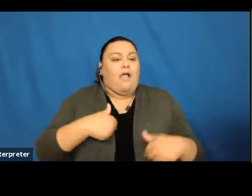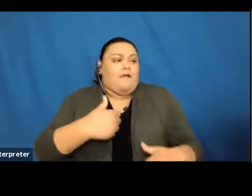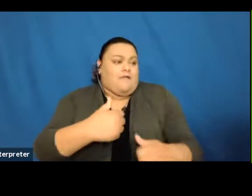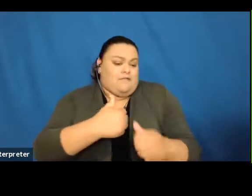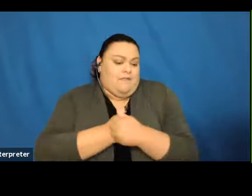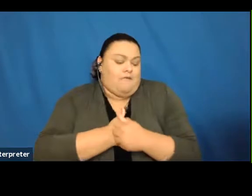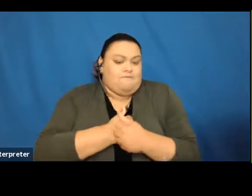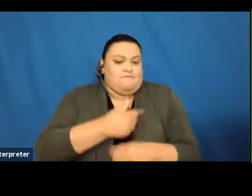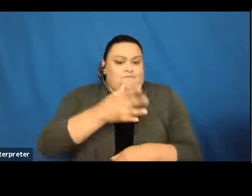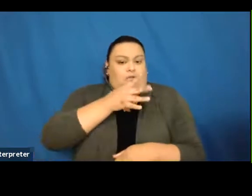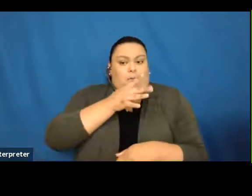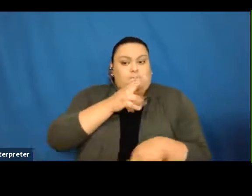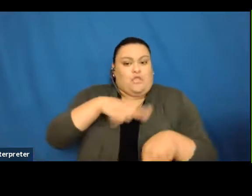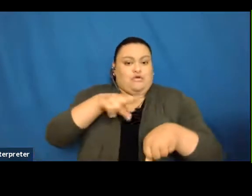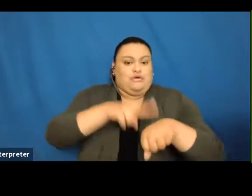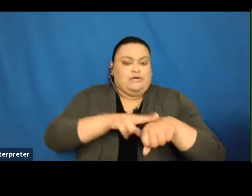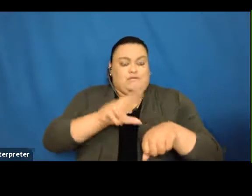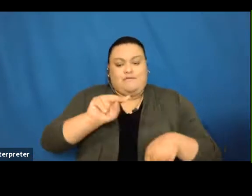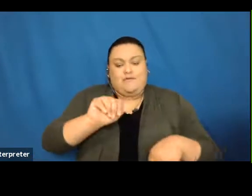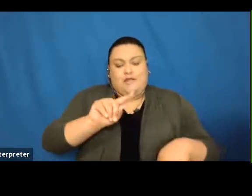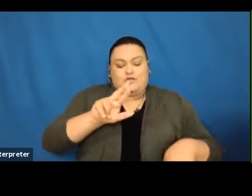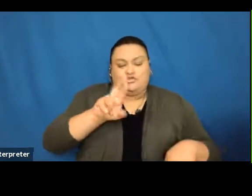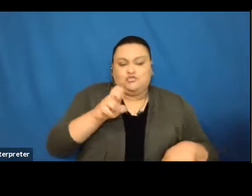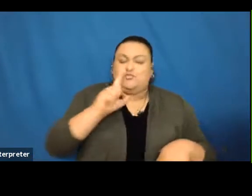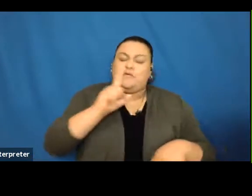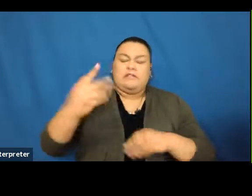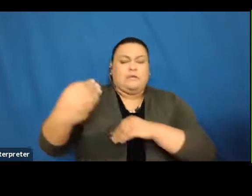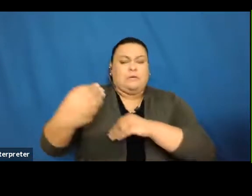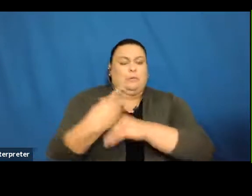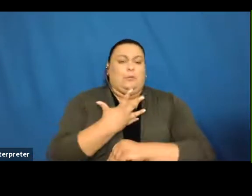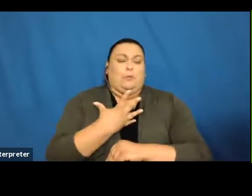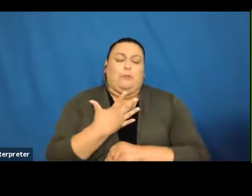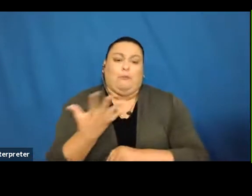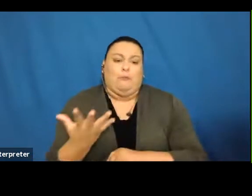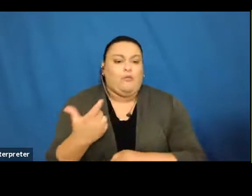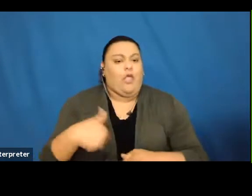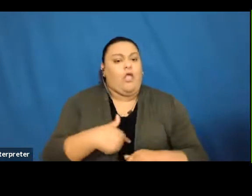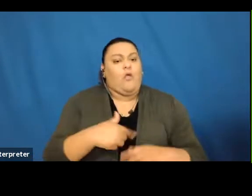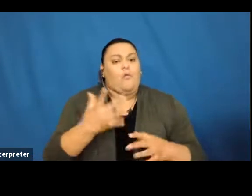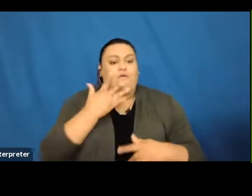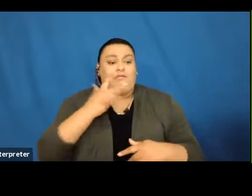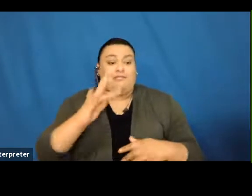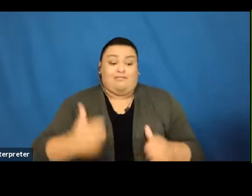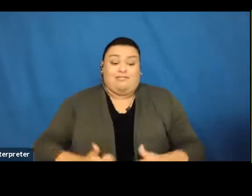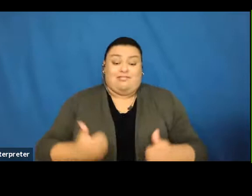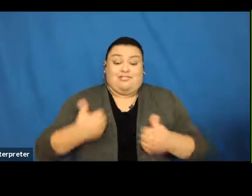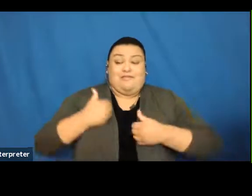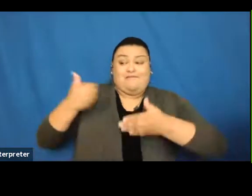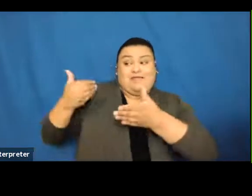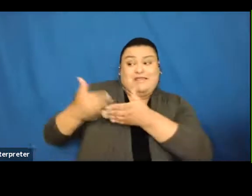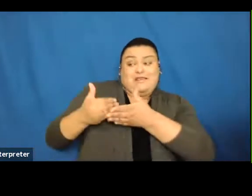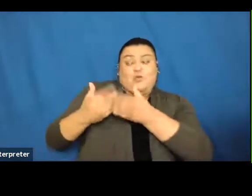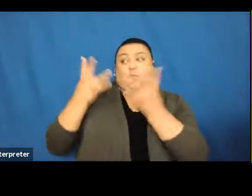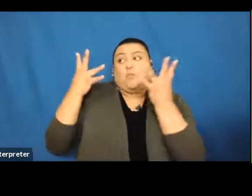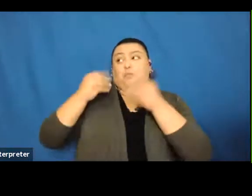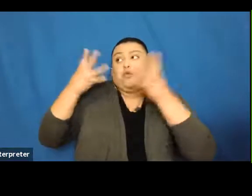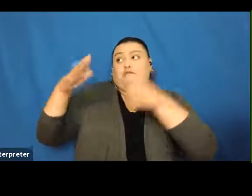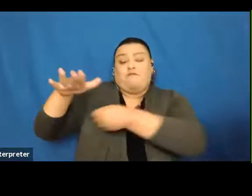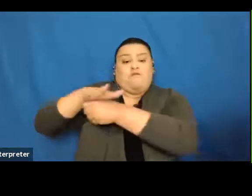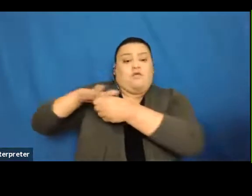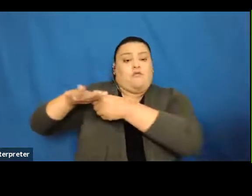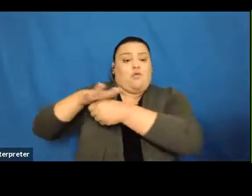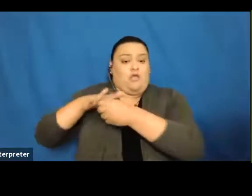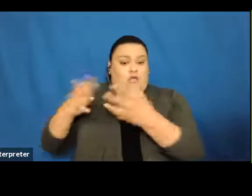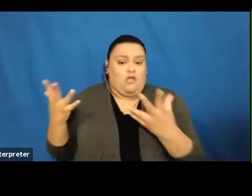Nature. I mean, she really inspires me, you know what I mean? And we're very fortunate to live nearby a beautiful area of Mother Nature. A